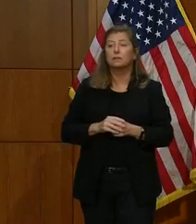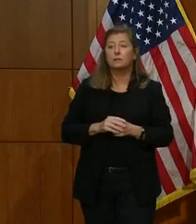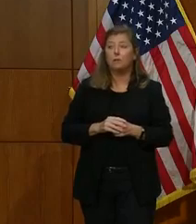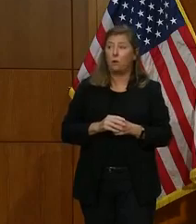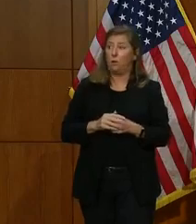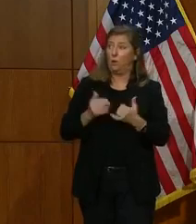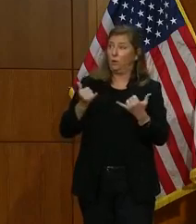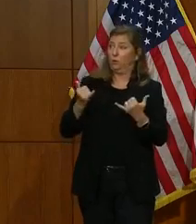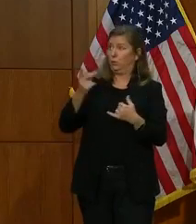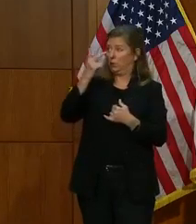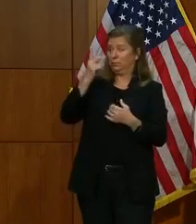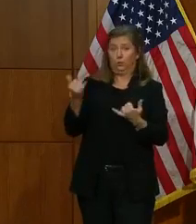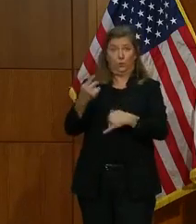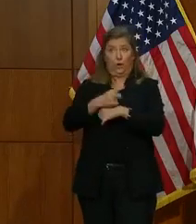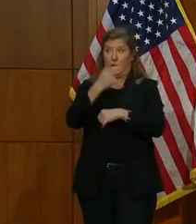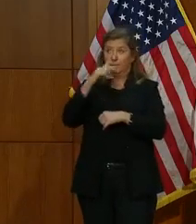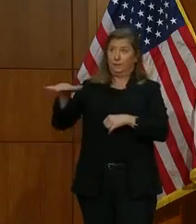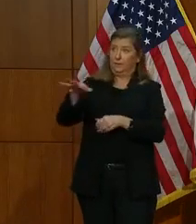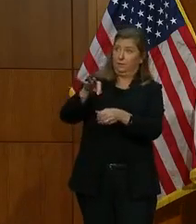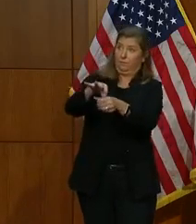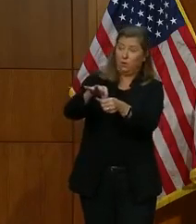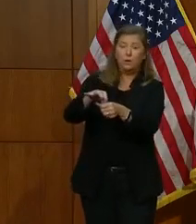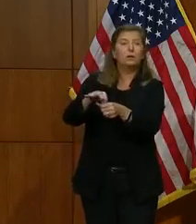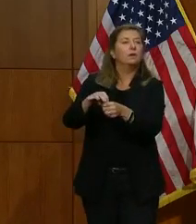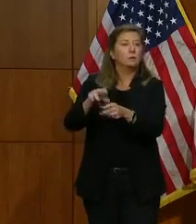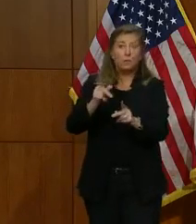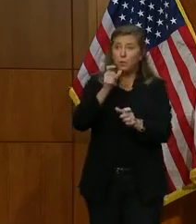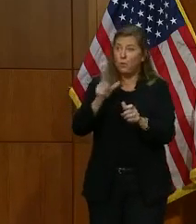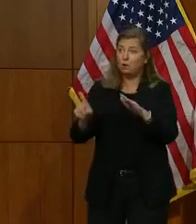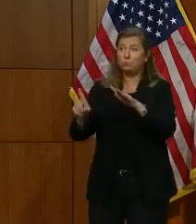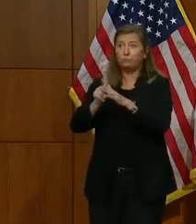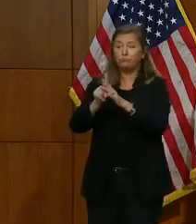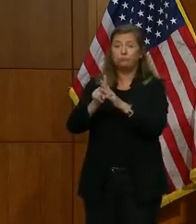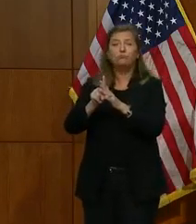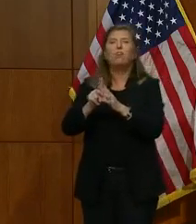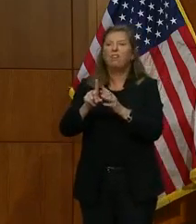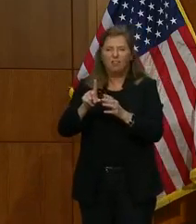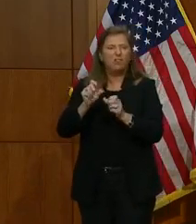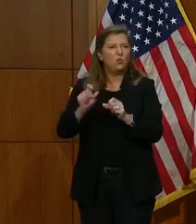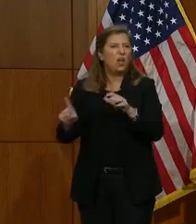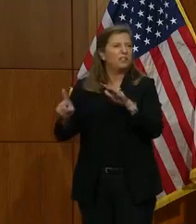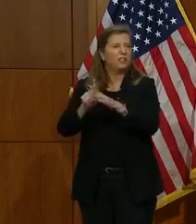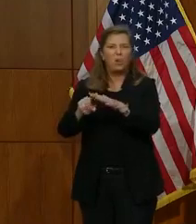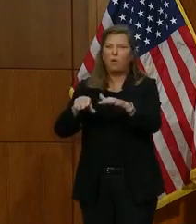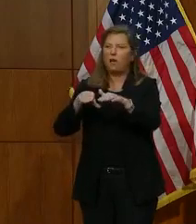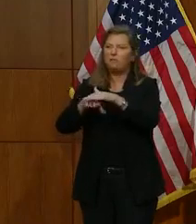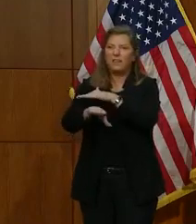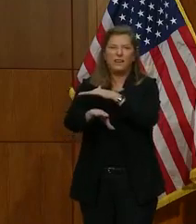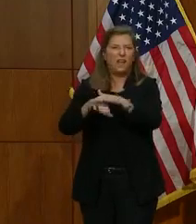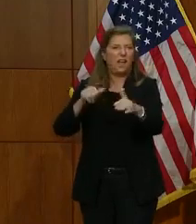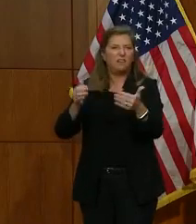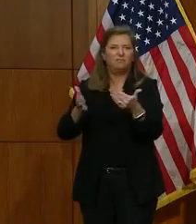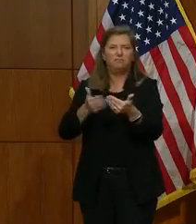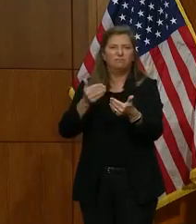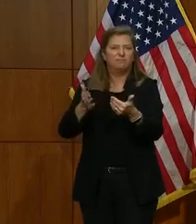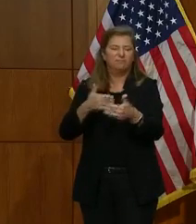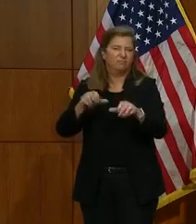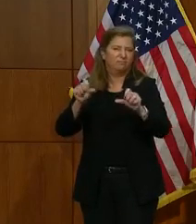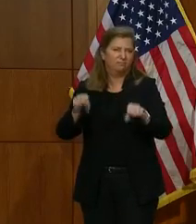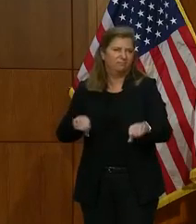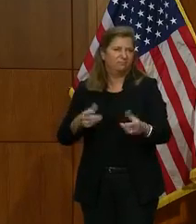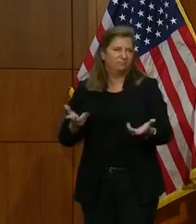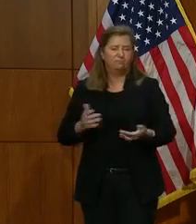as a result, those who are wishing to vote today can move through quickly to cast their ballots as a